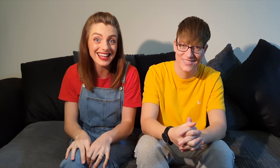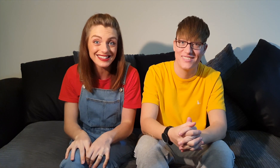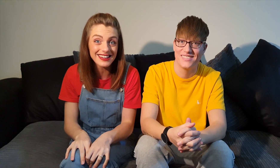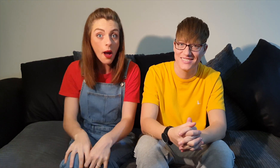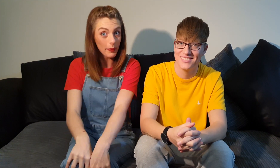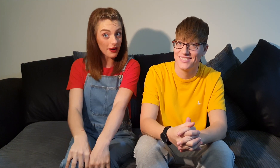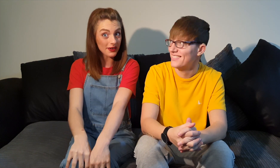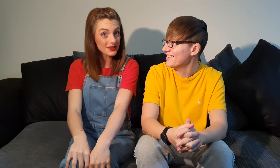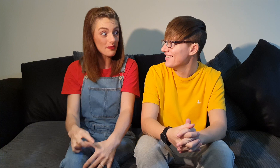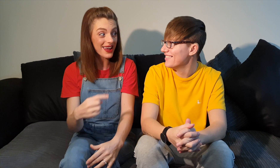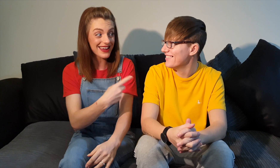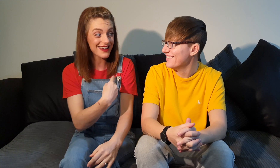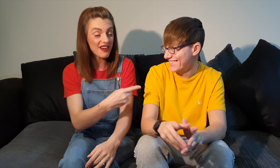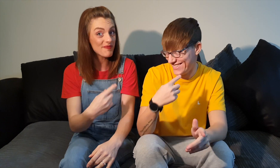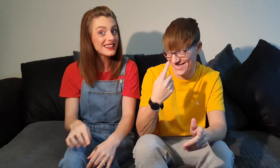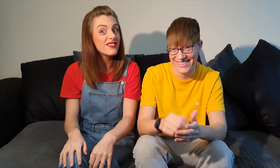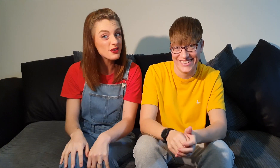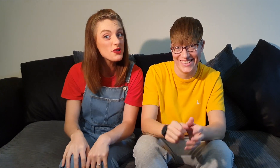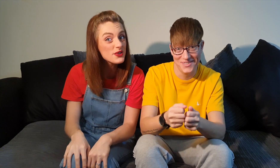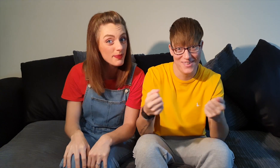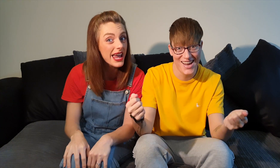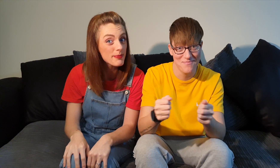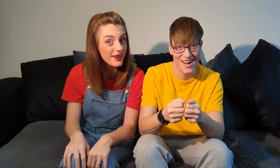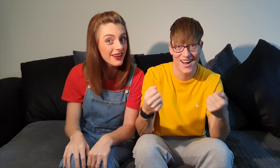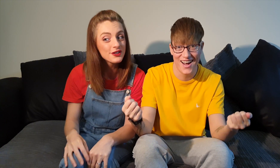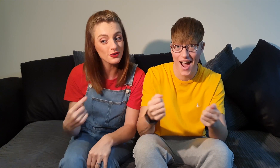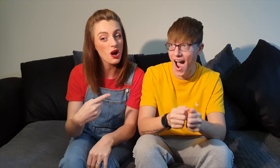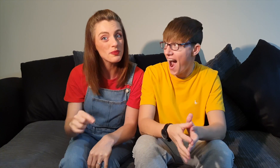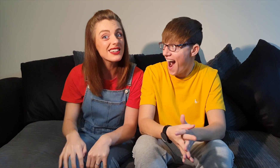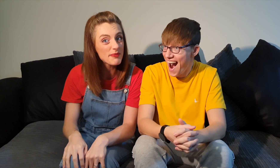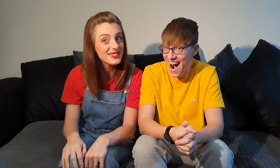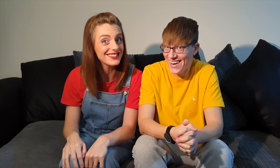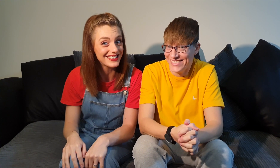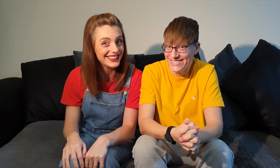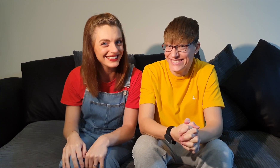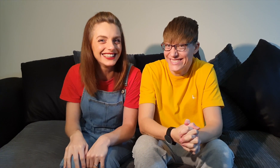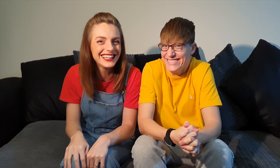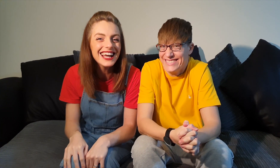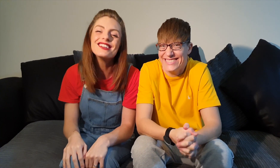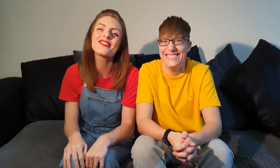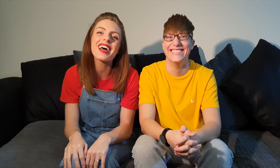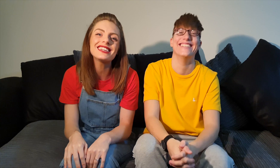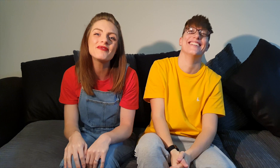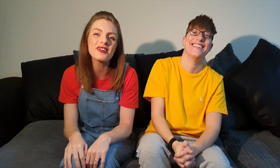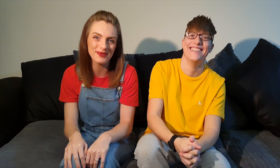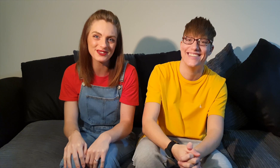sending. Plus, we have been in the newspaper, so top celebrities here. So thank you very much for